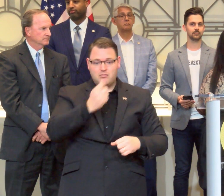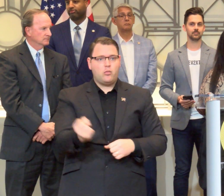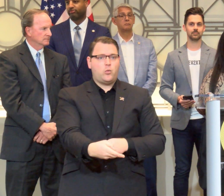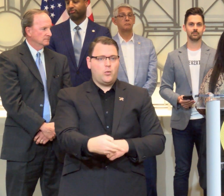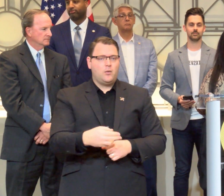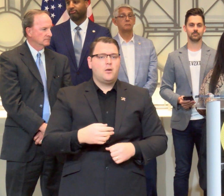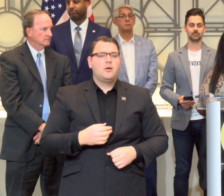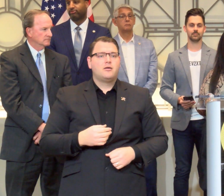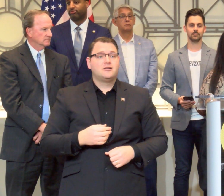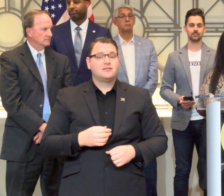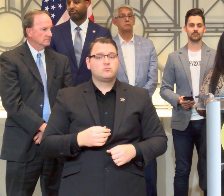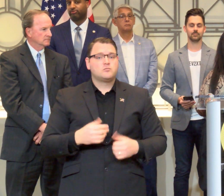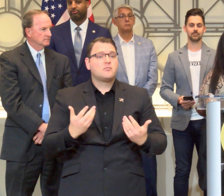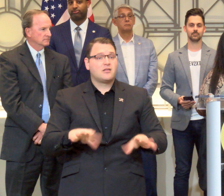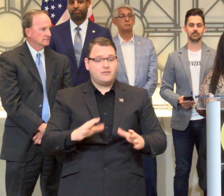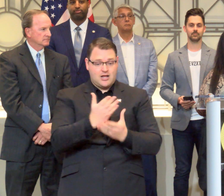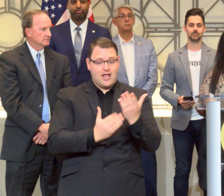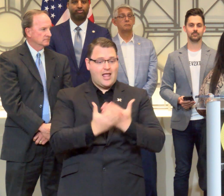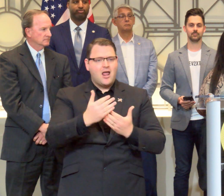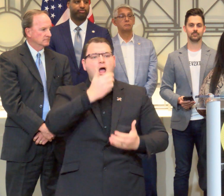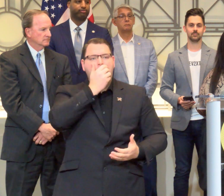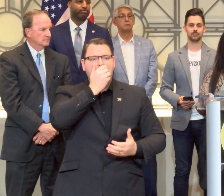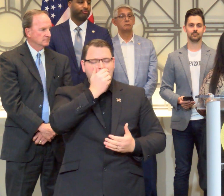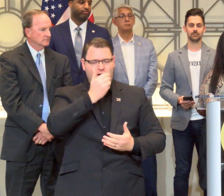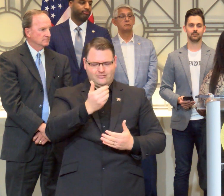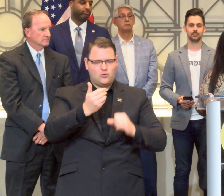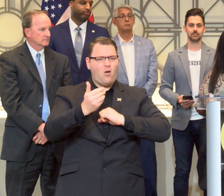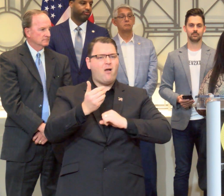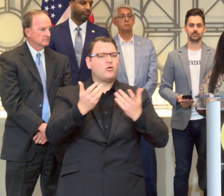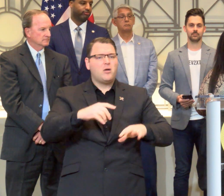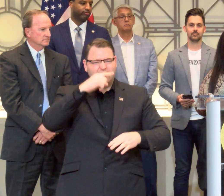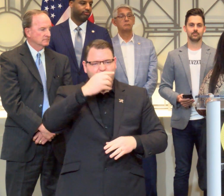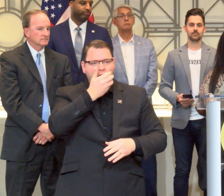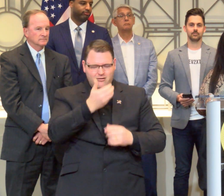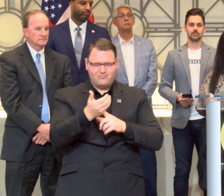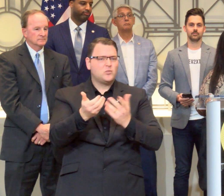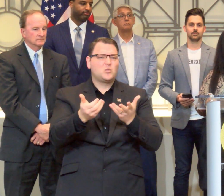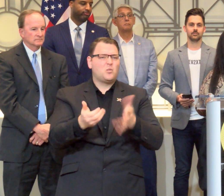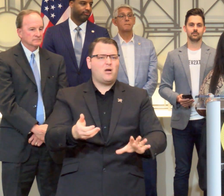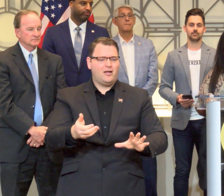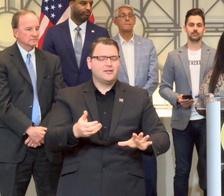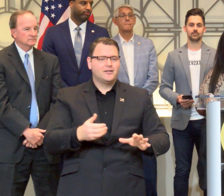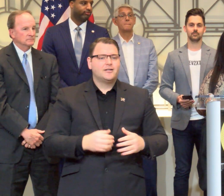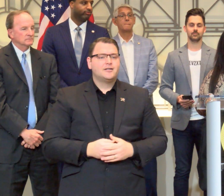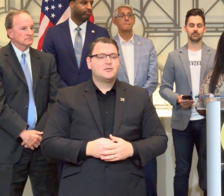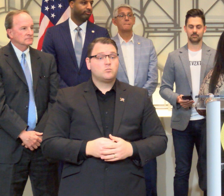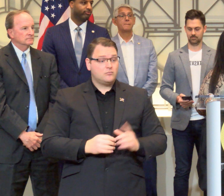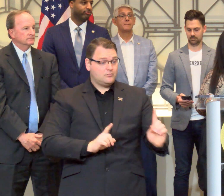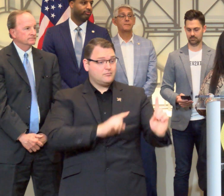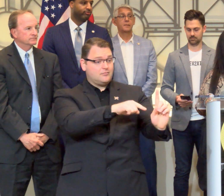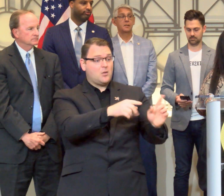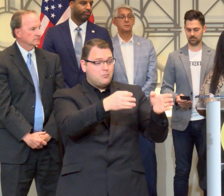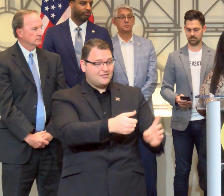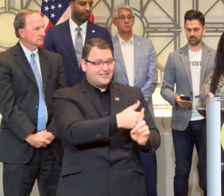your sleeve. Don't use your hands to cover coughs and sneezes. Avoid close contact with people who are sick, especially if you